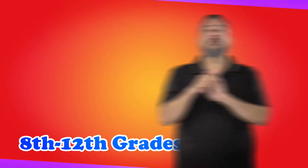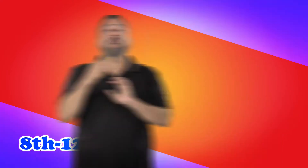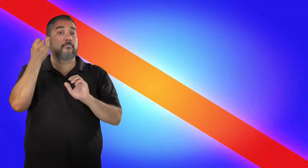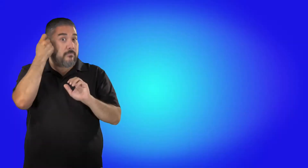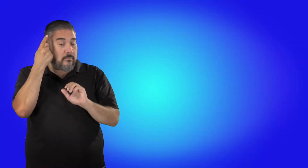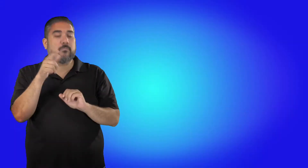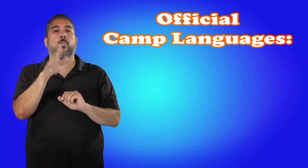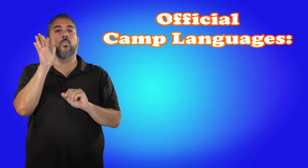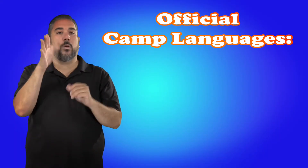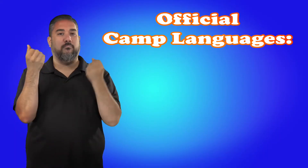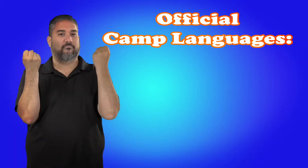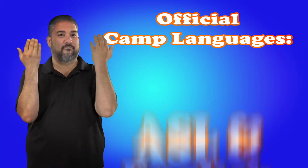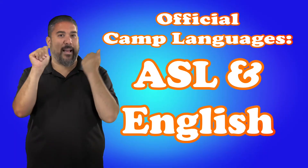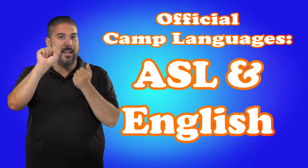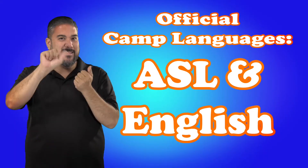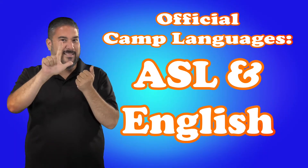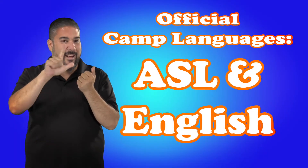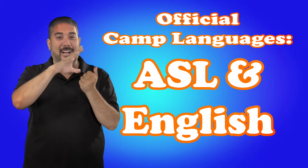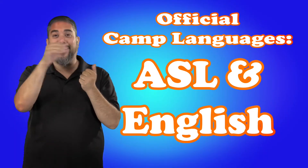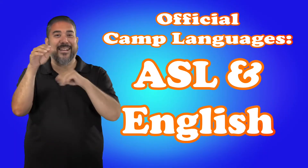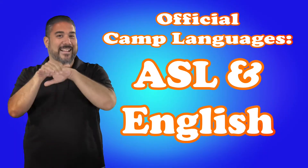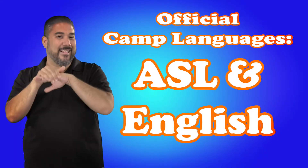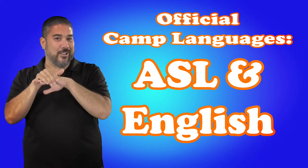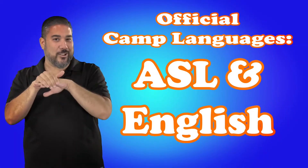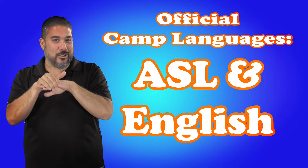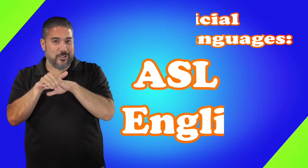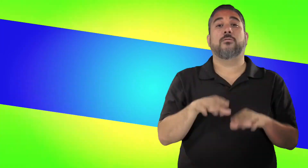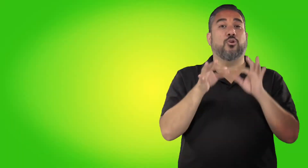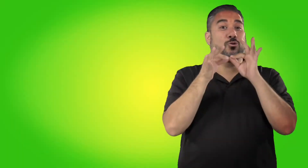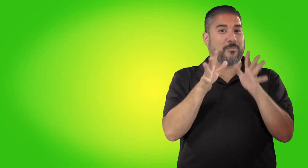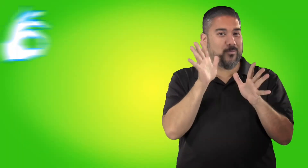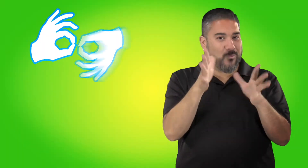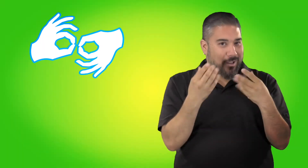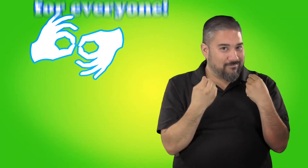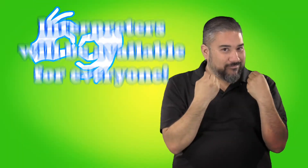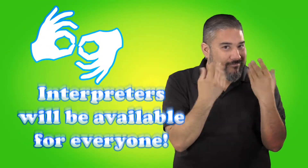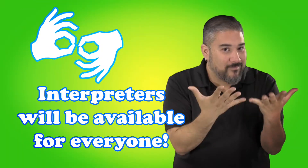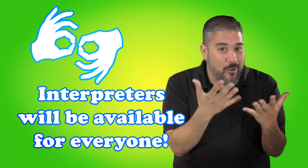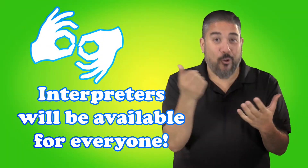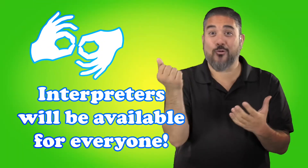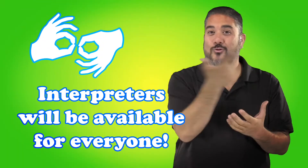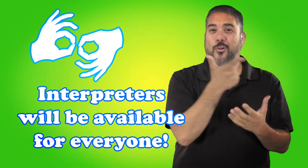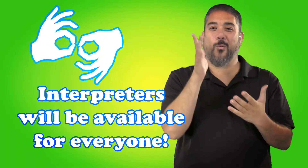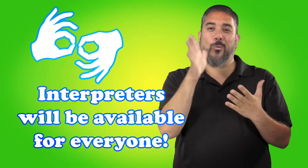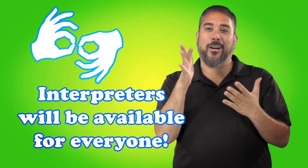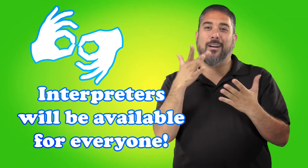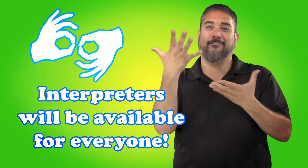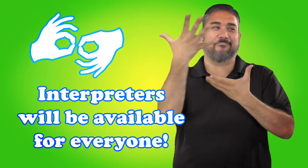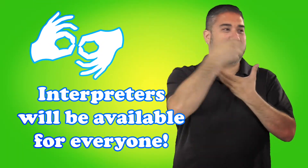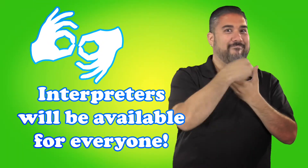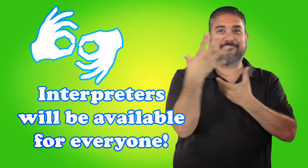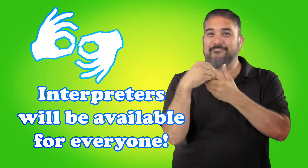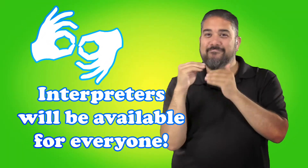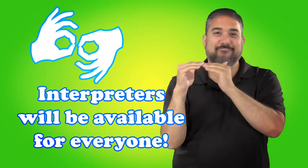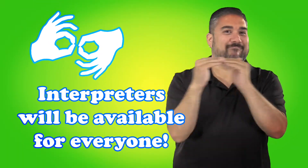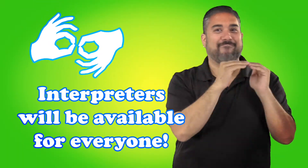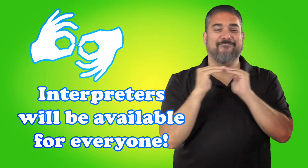The official languages of camp are ASL and English, and we have ASL and English interpreters on staff, so everyone is